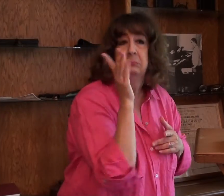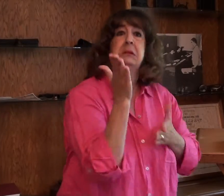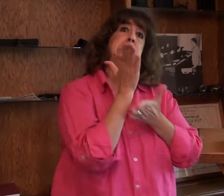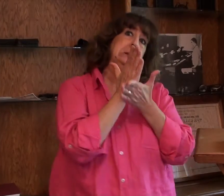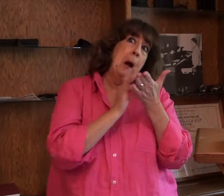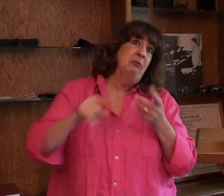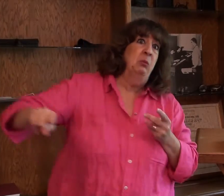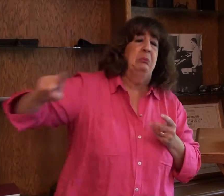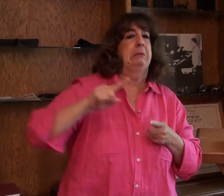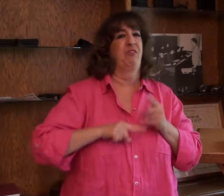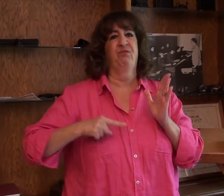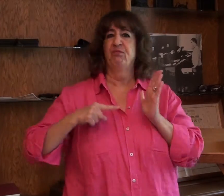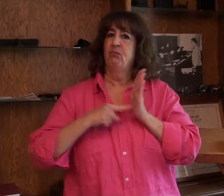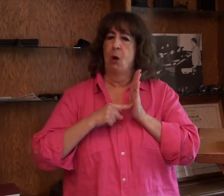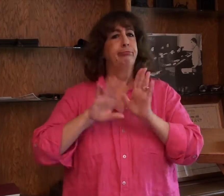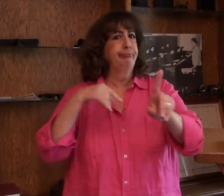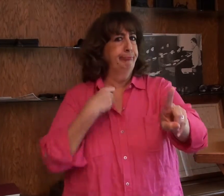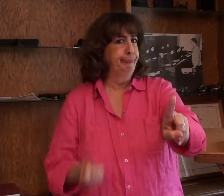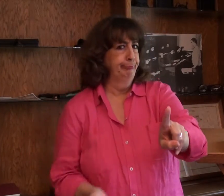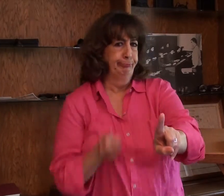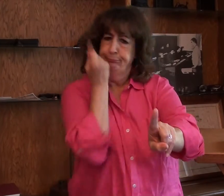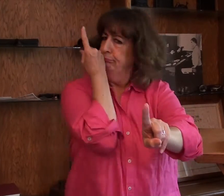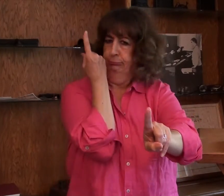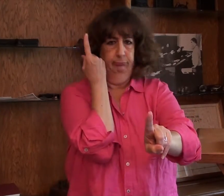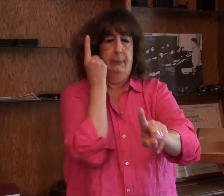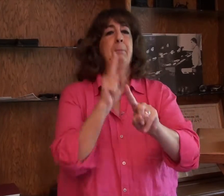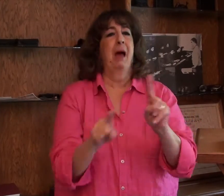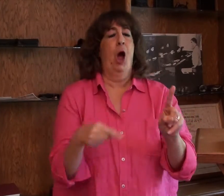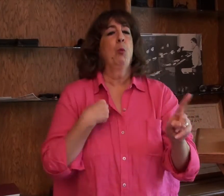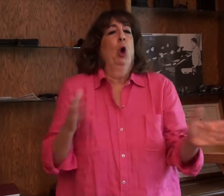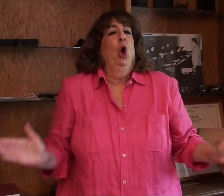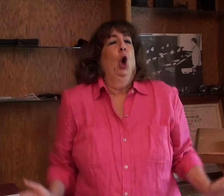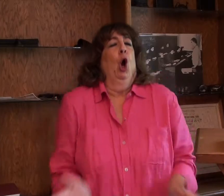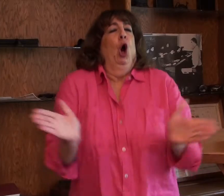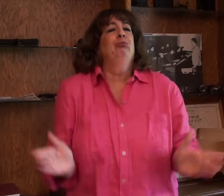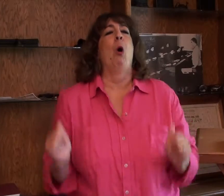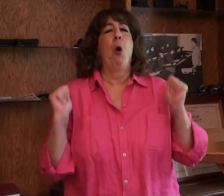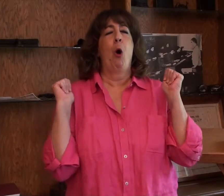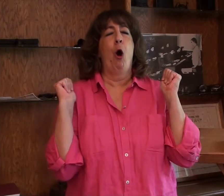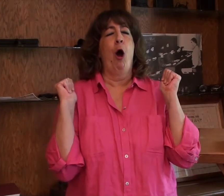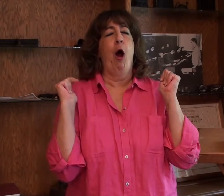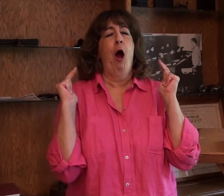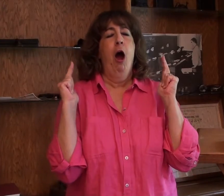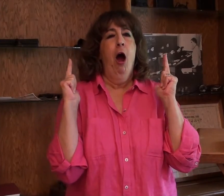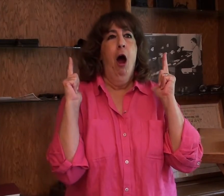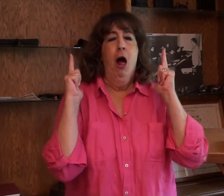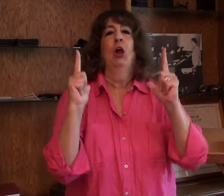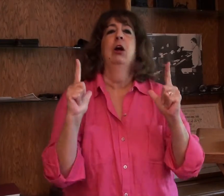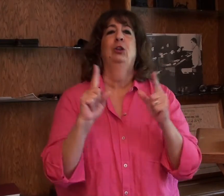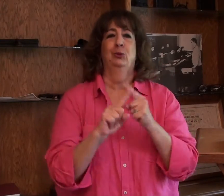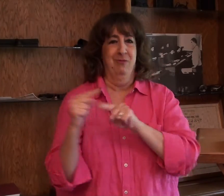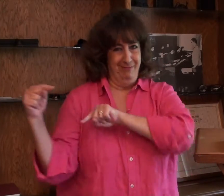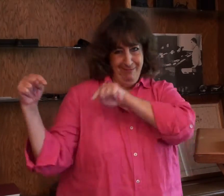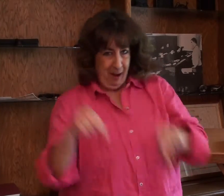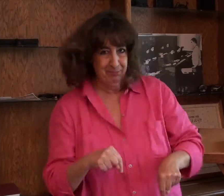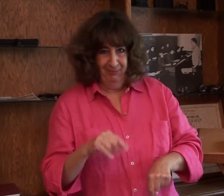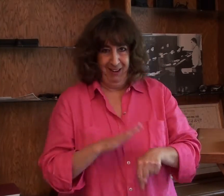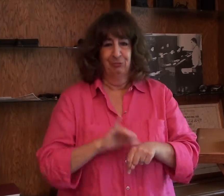so much better off buying a combo ticket. And some of you have said you couldn't afford it, but if you had to choose, I encourage